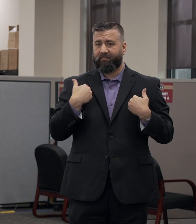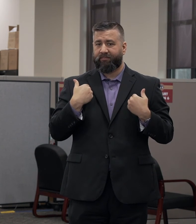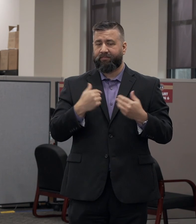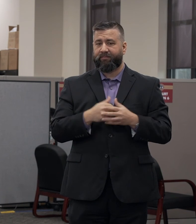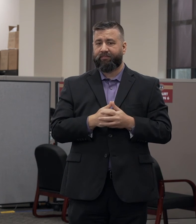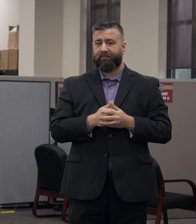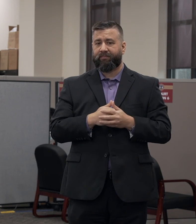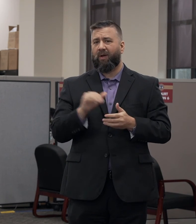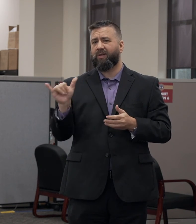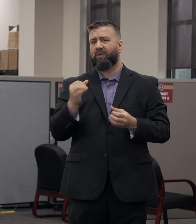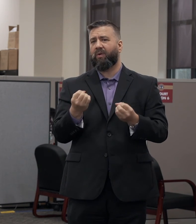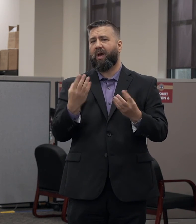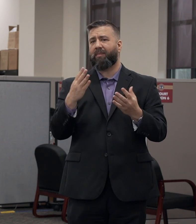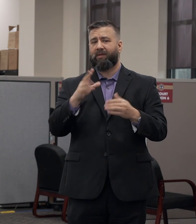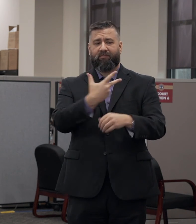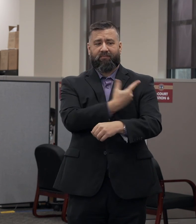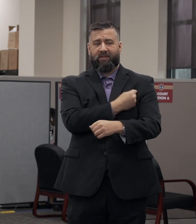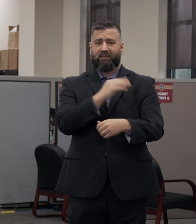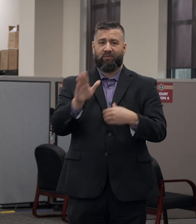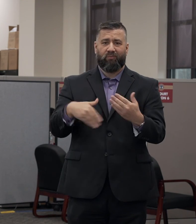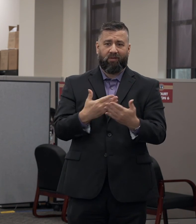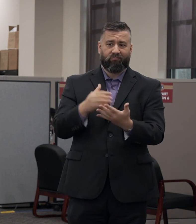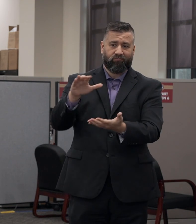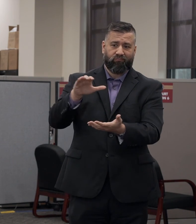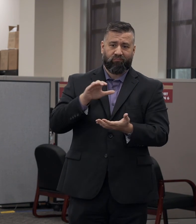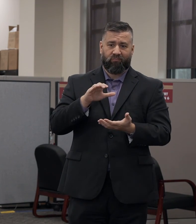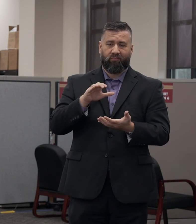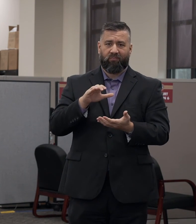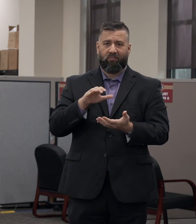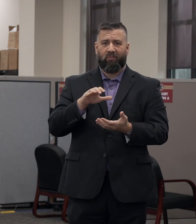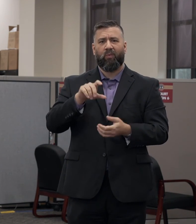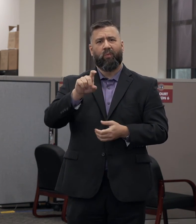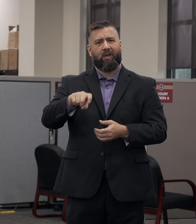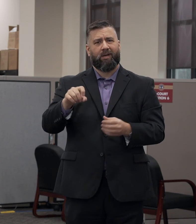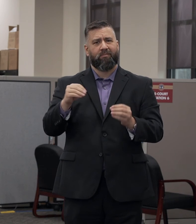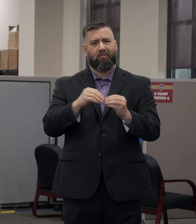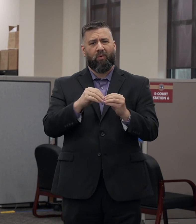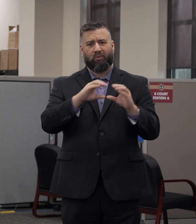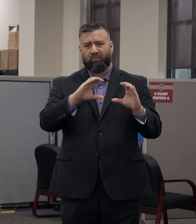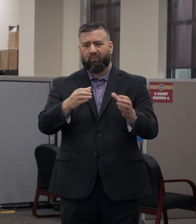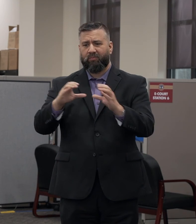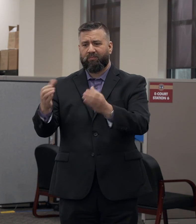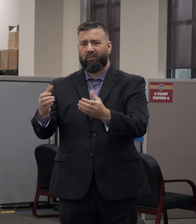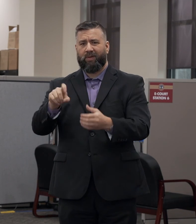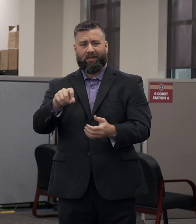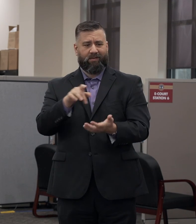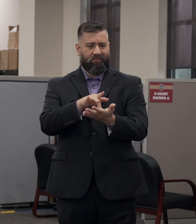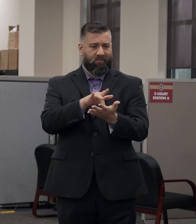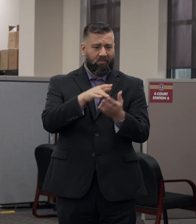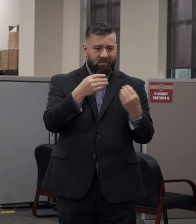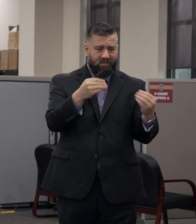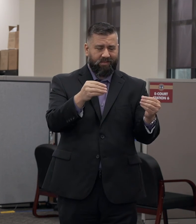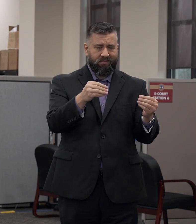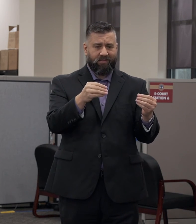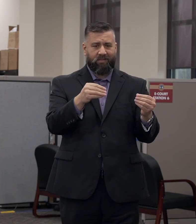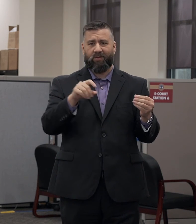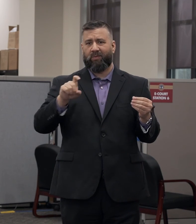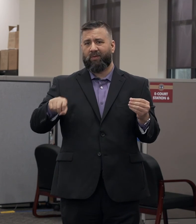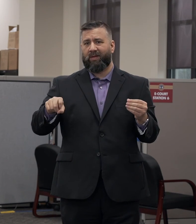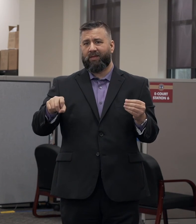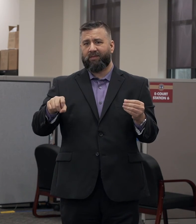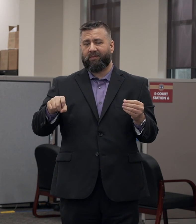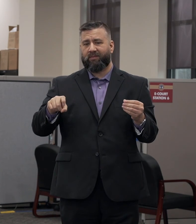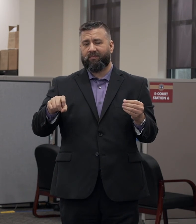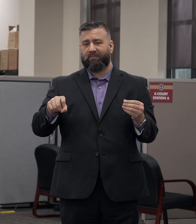few weeks. But we need many vaccinators. We need our pharmacies. We need to get